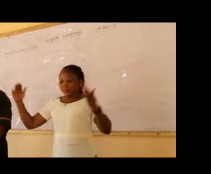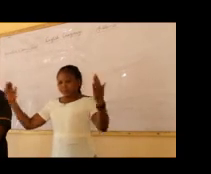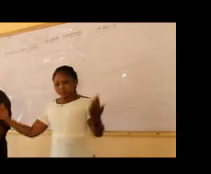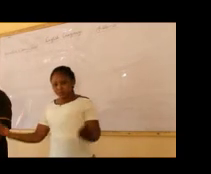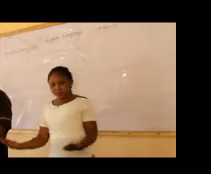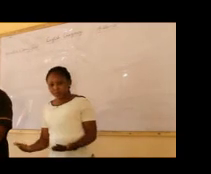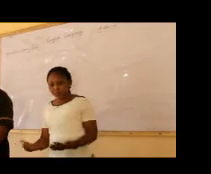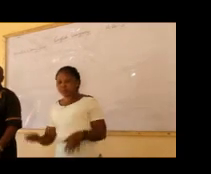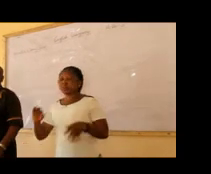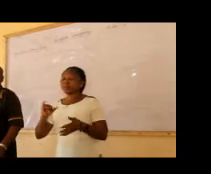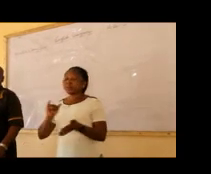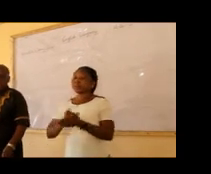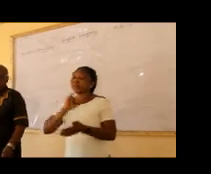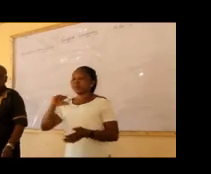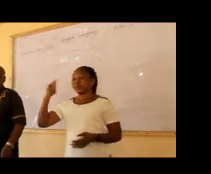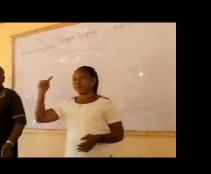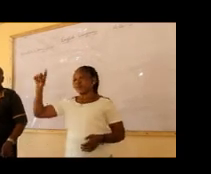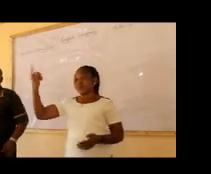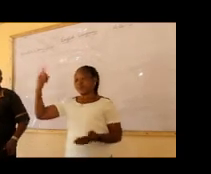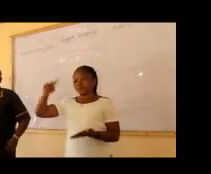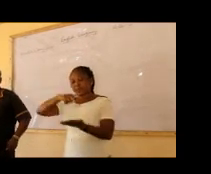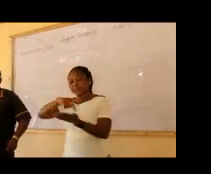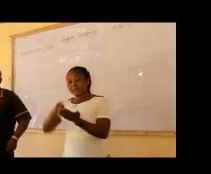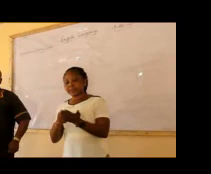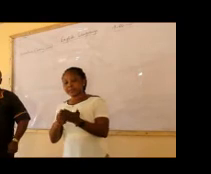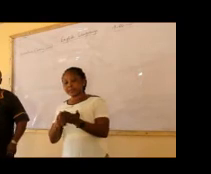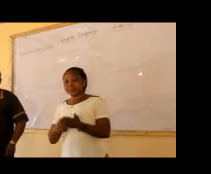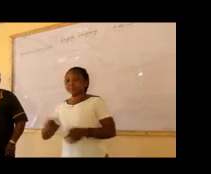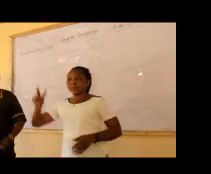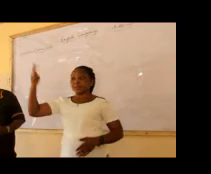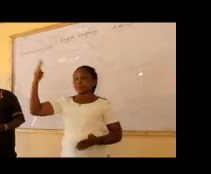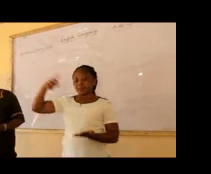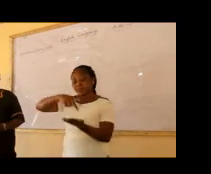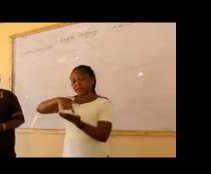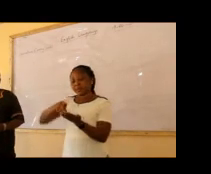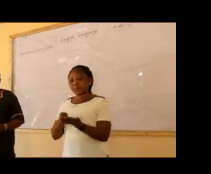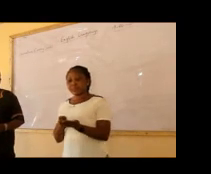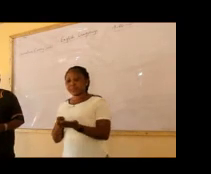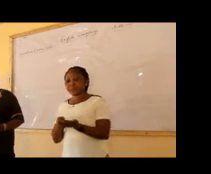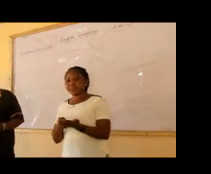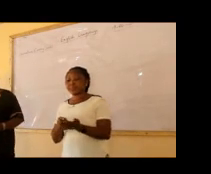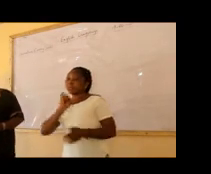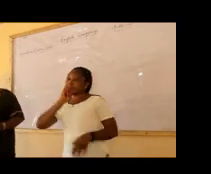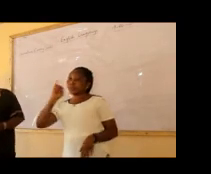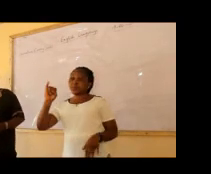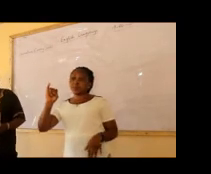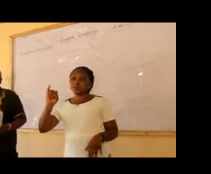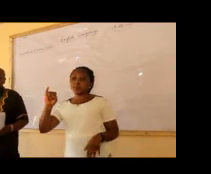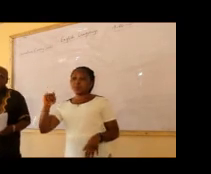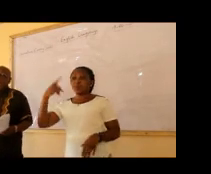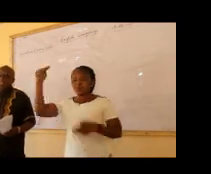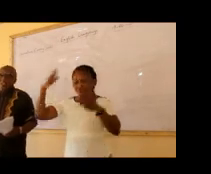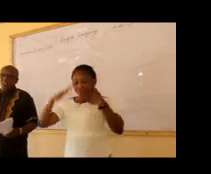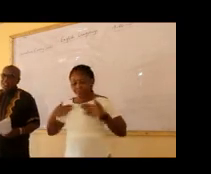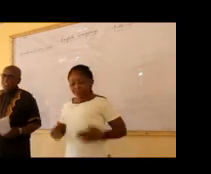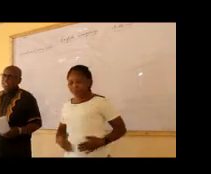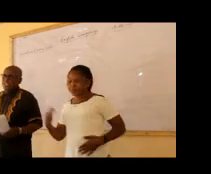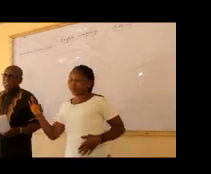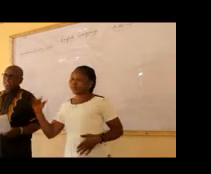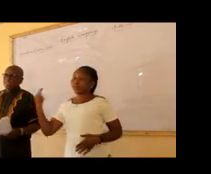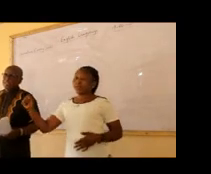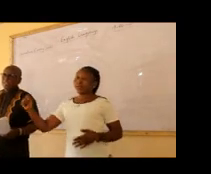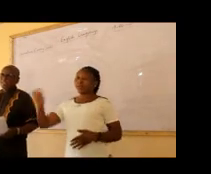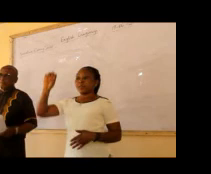introduction, that is the first part. Then the second part is the body of